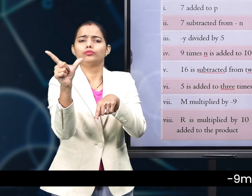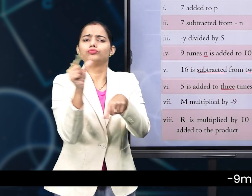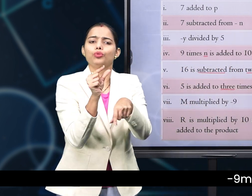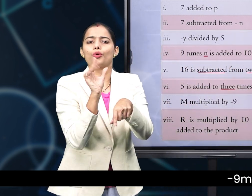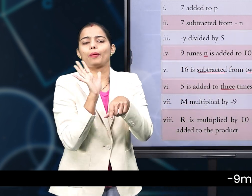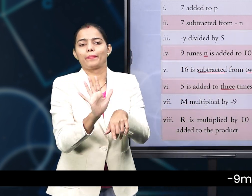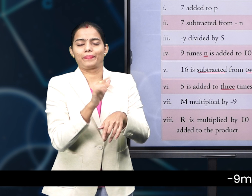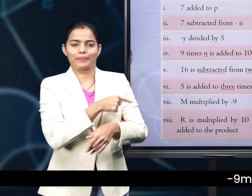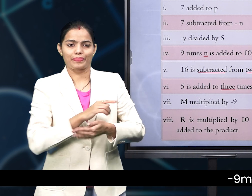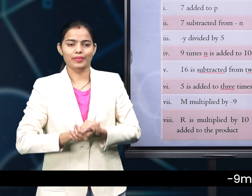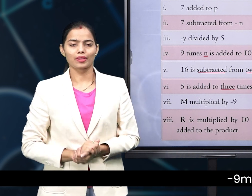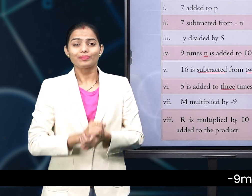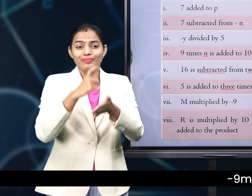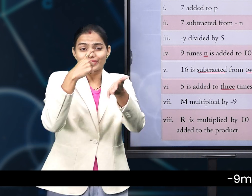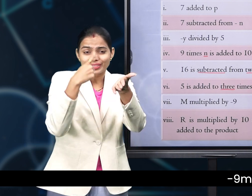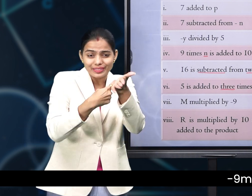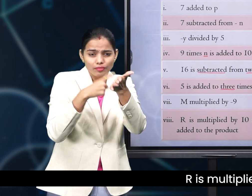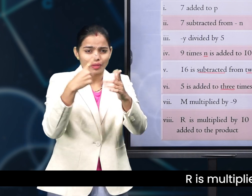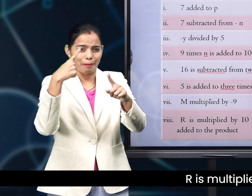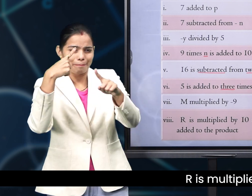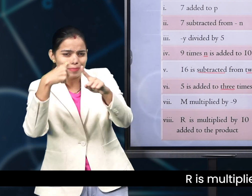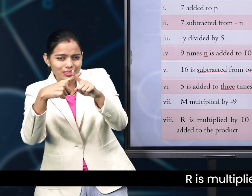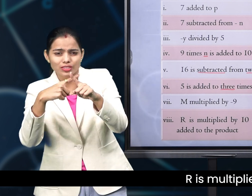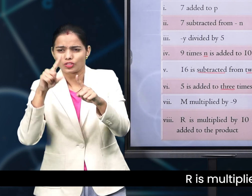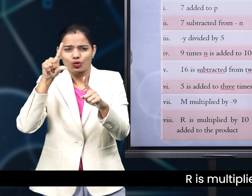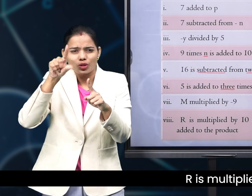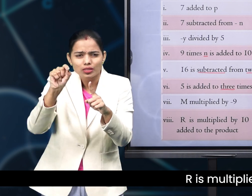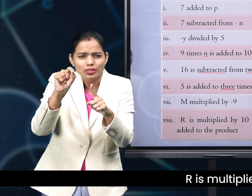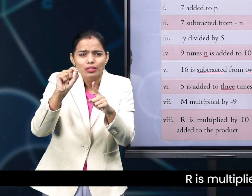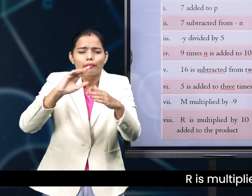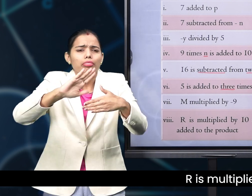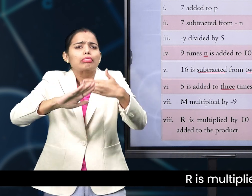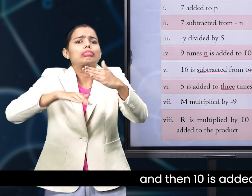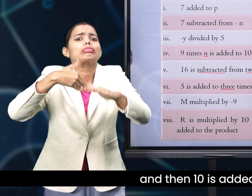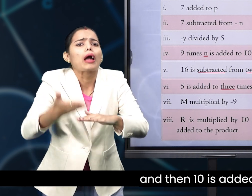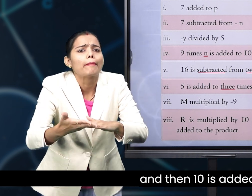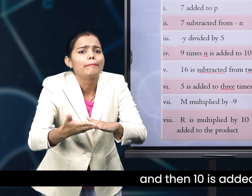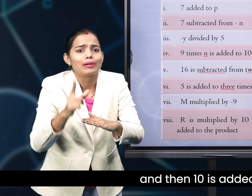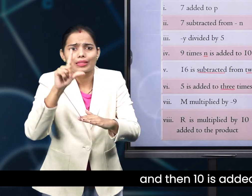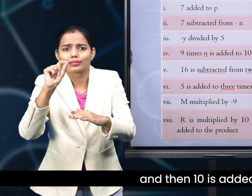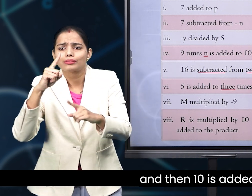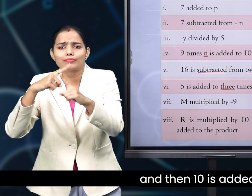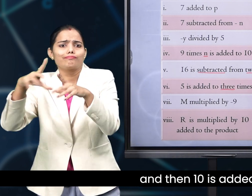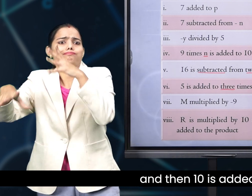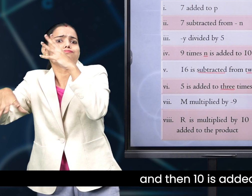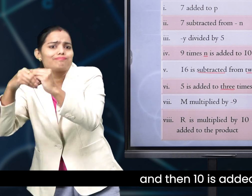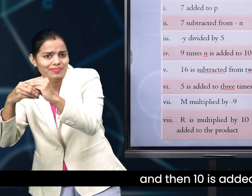Minus 9m. R is multiplied by 10 and then 10 is added to the product.